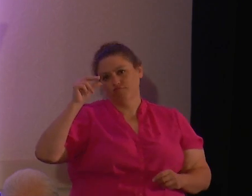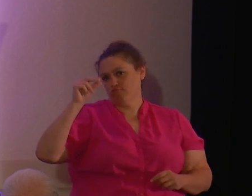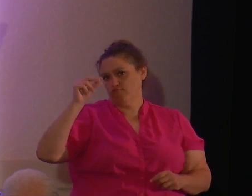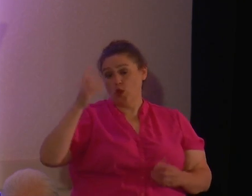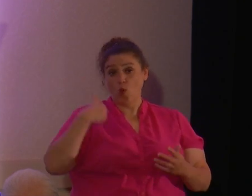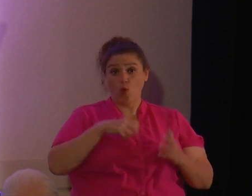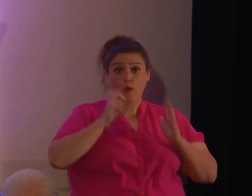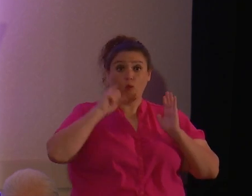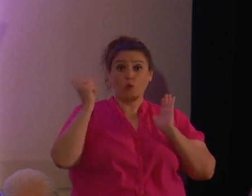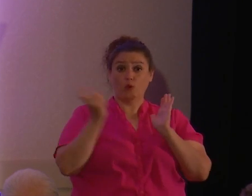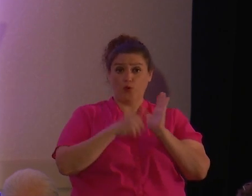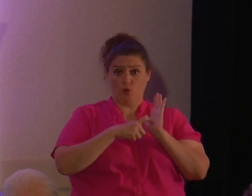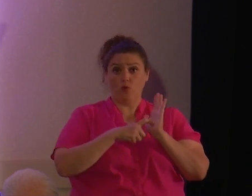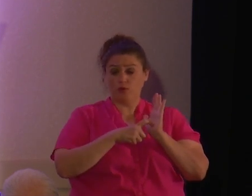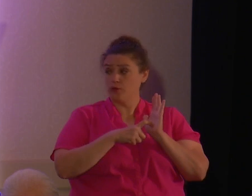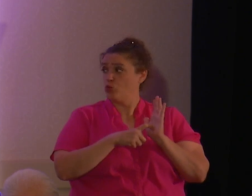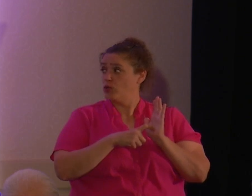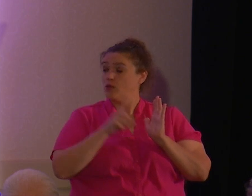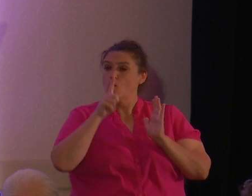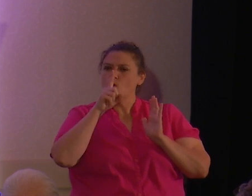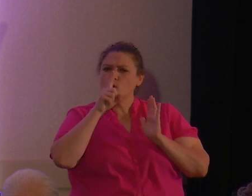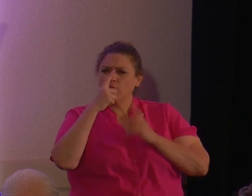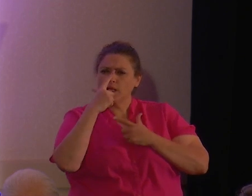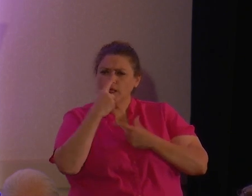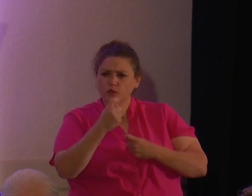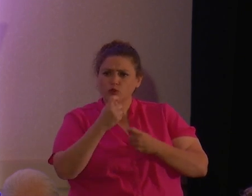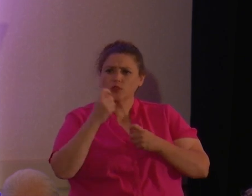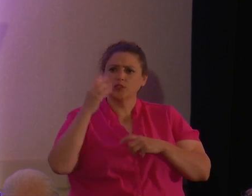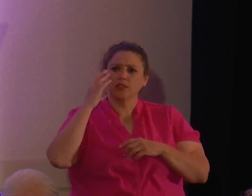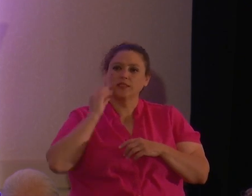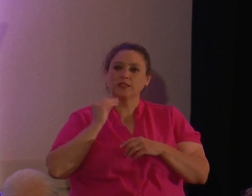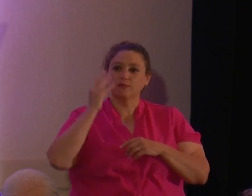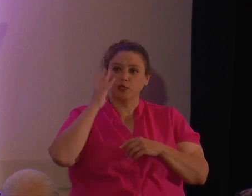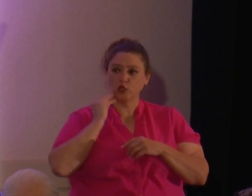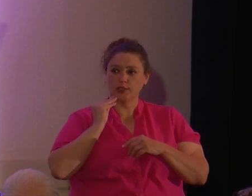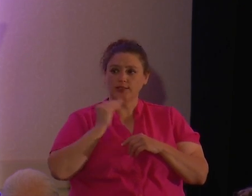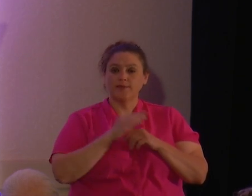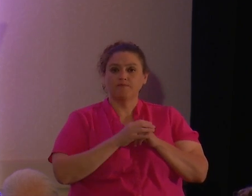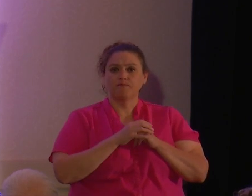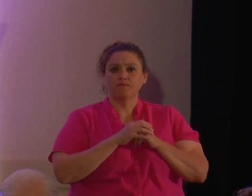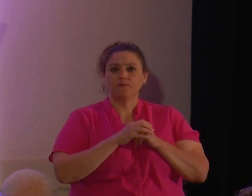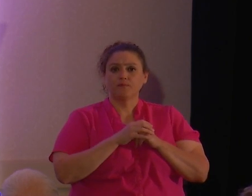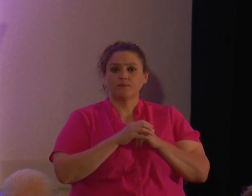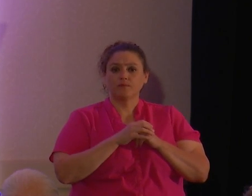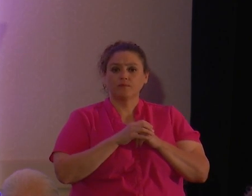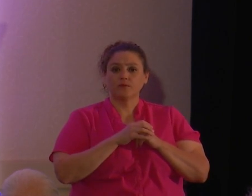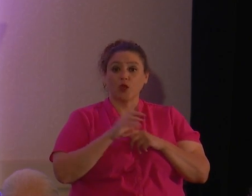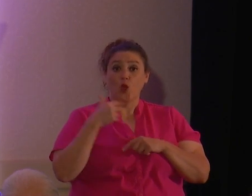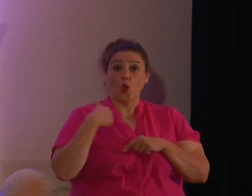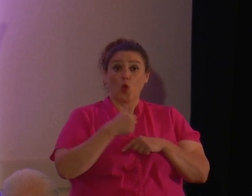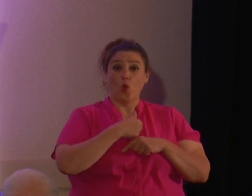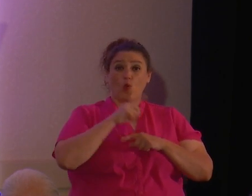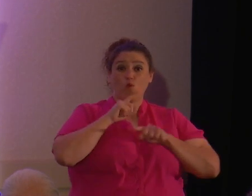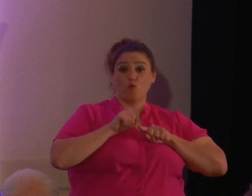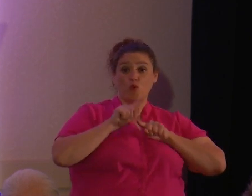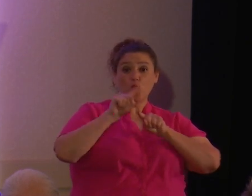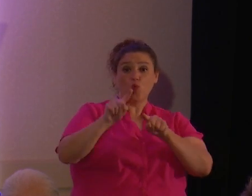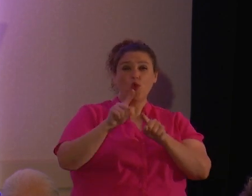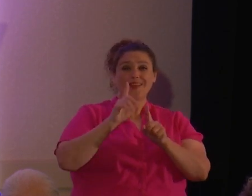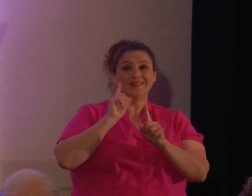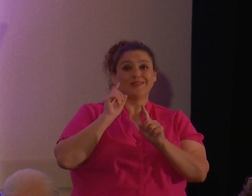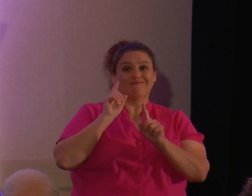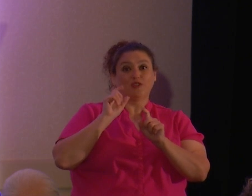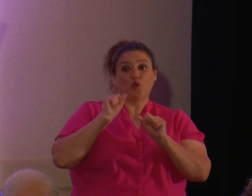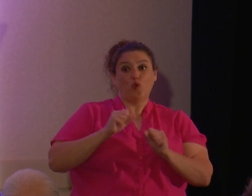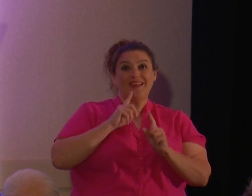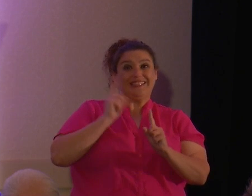really an interesting experience. We went in there specifically to divorce Christianity from politics at the ground